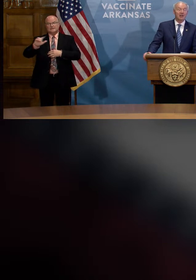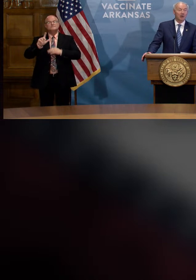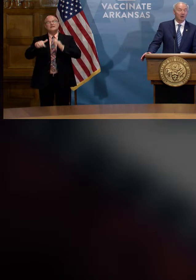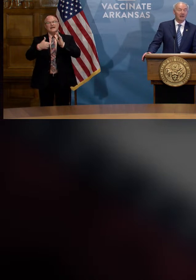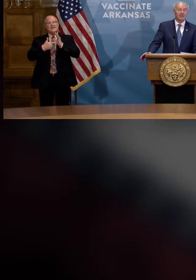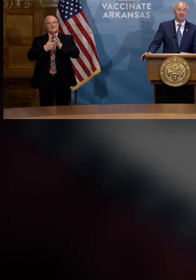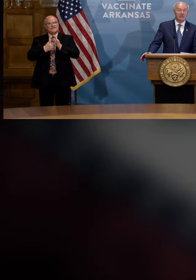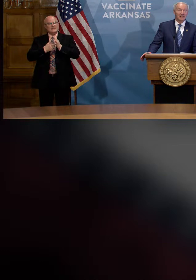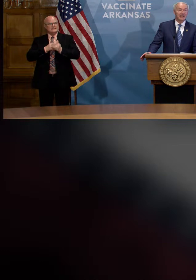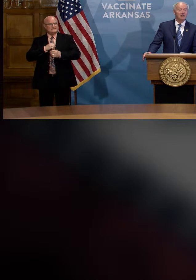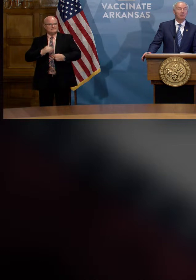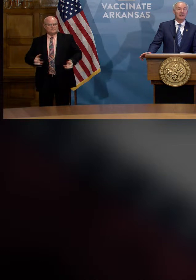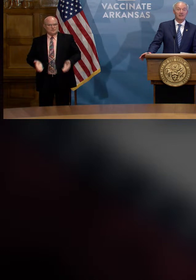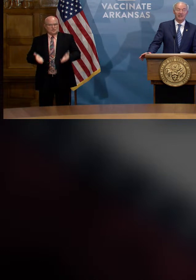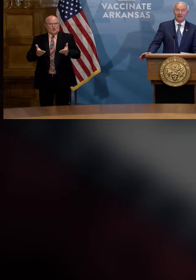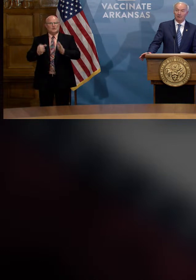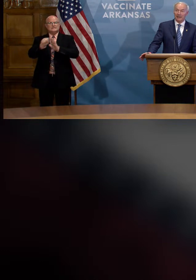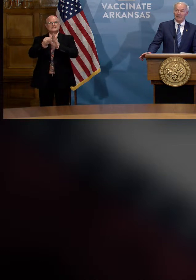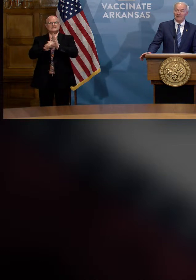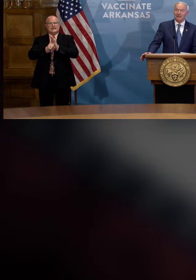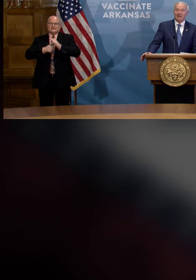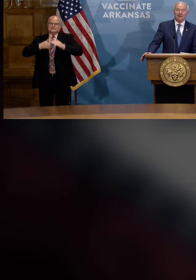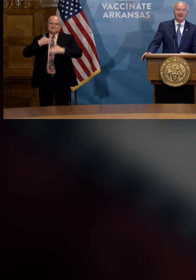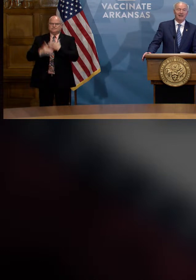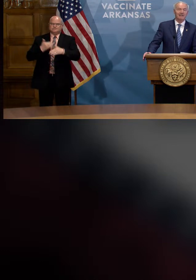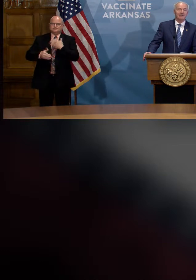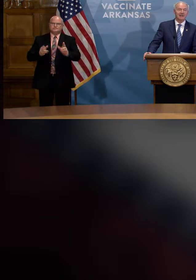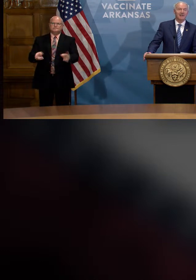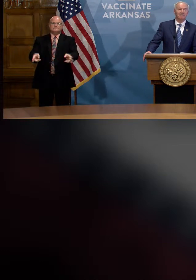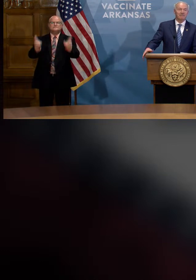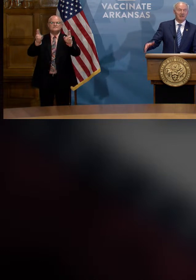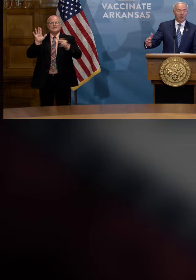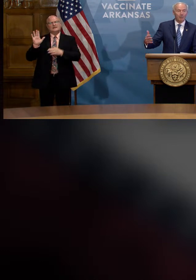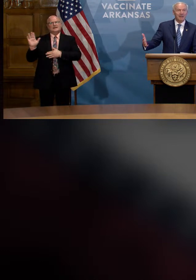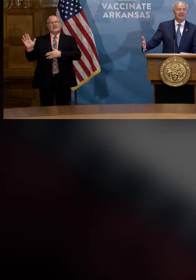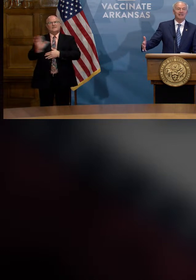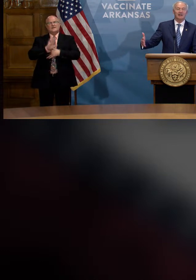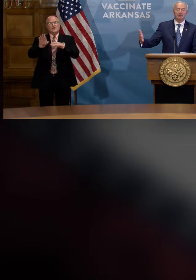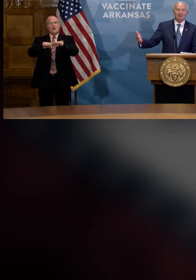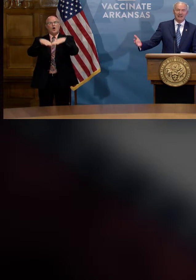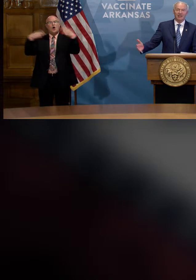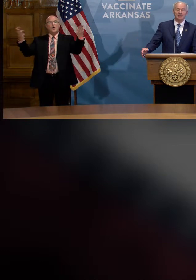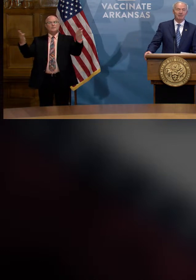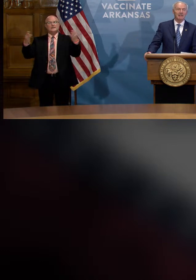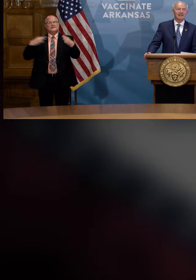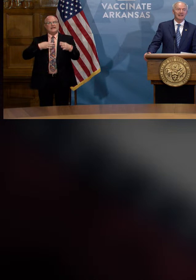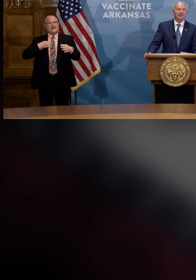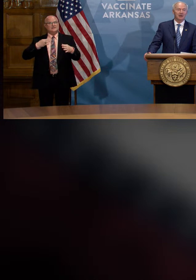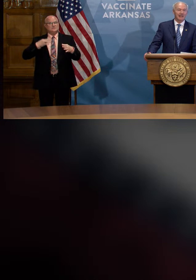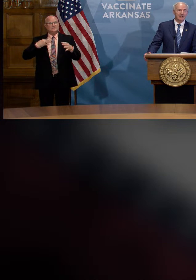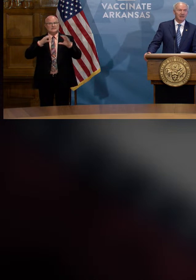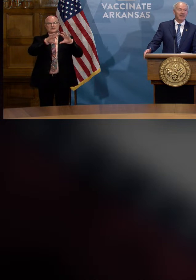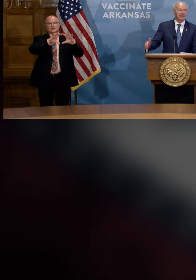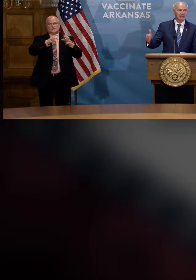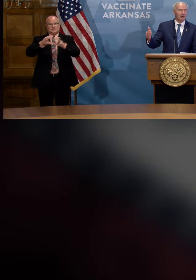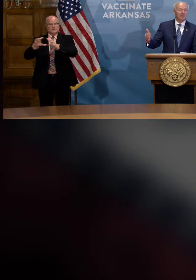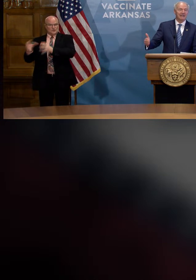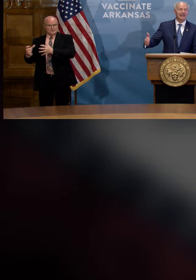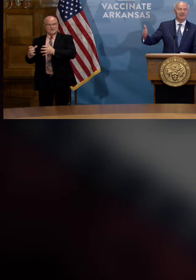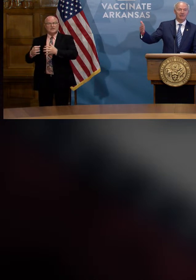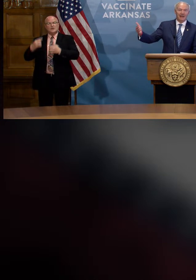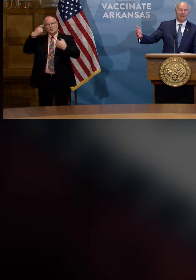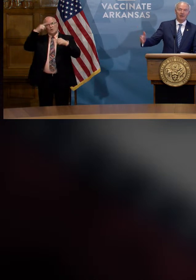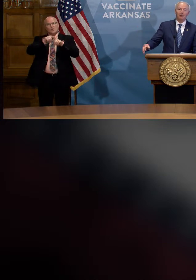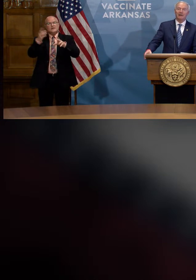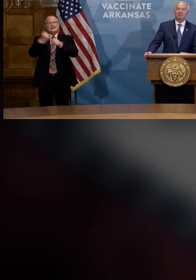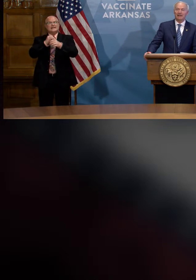this has encouraged the states to accelerate their opening up of the eligibility criteria in order to